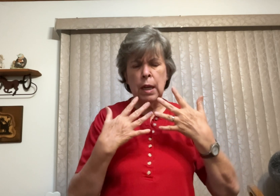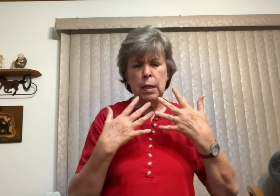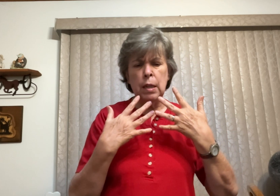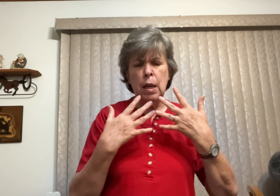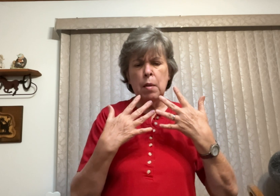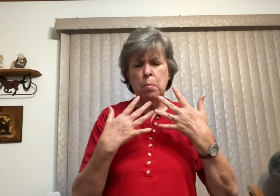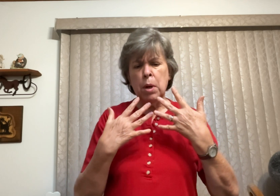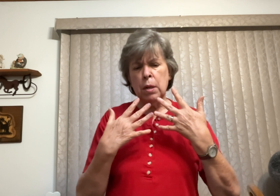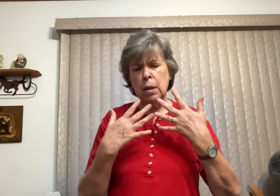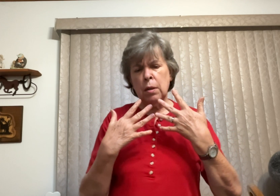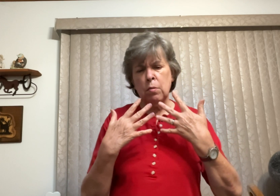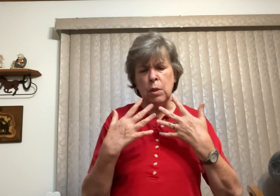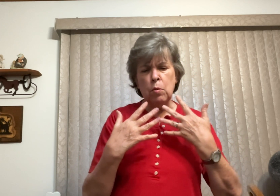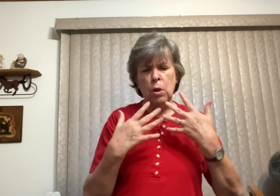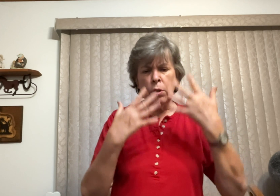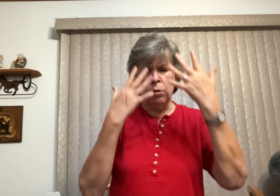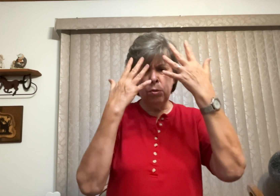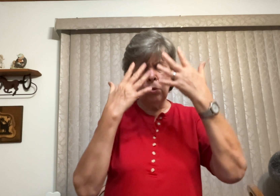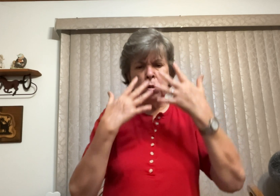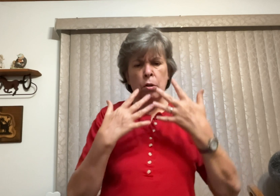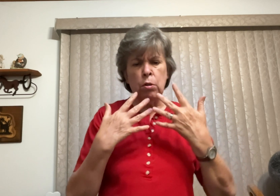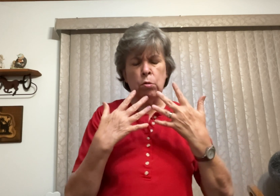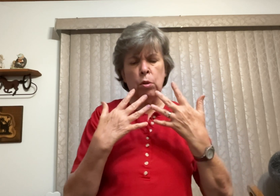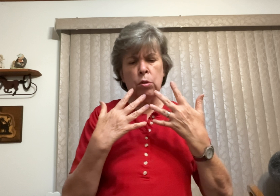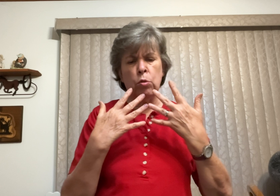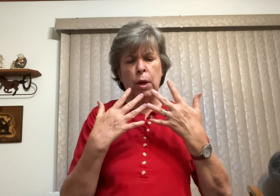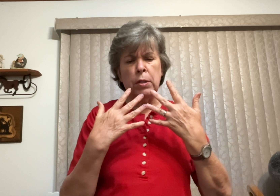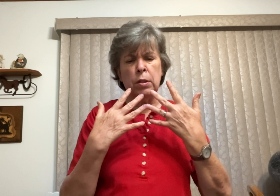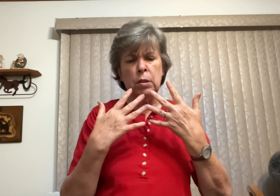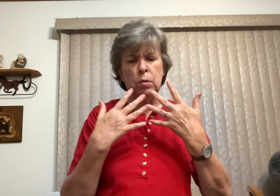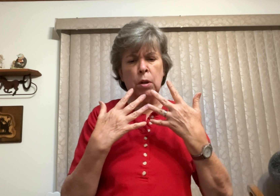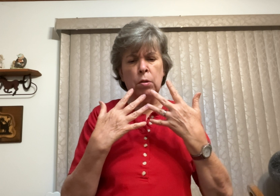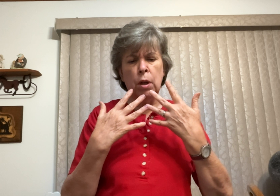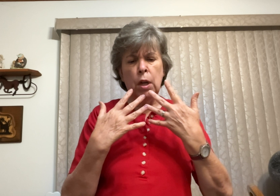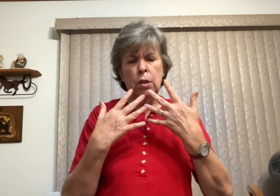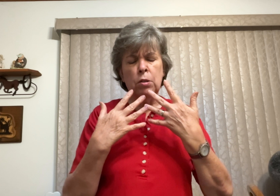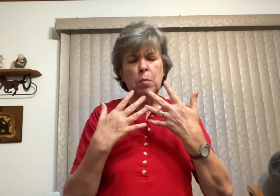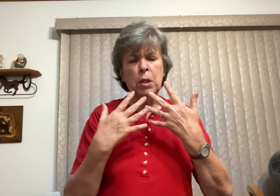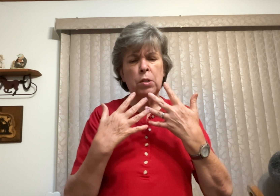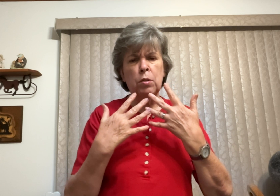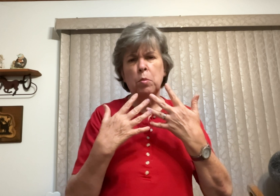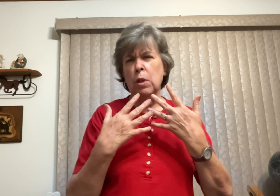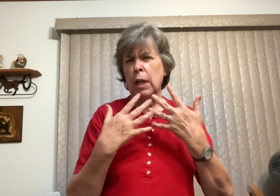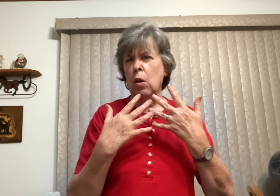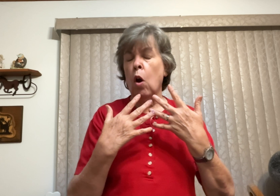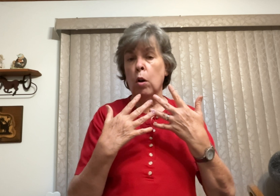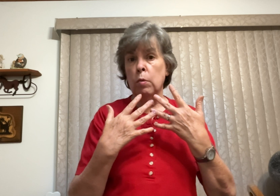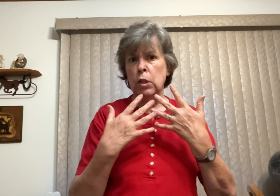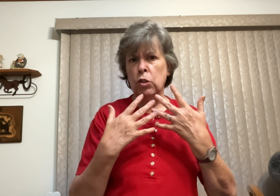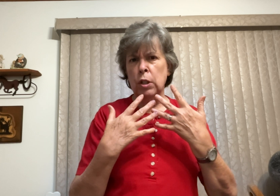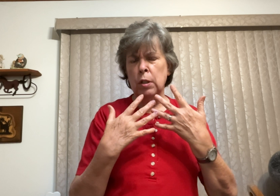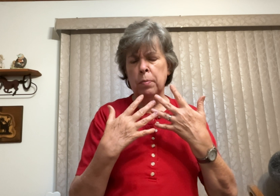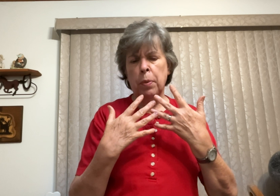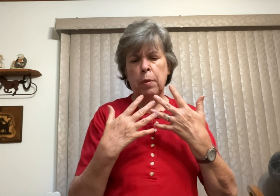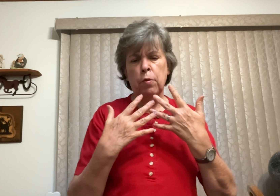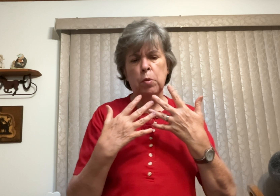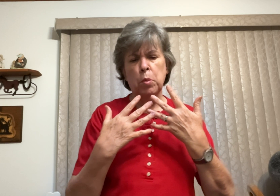again, but I don't really want to do sorrow twice in a row. So I'm going to do more like heart-wrenching for